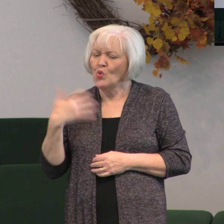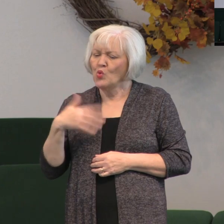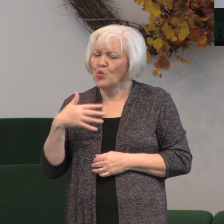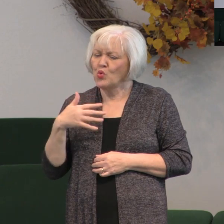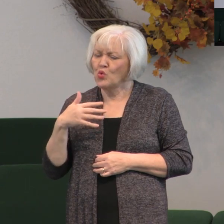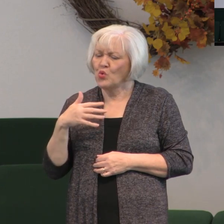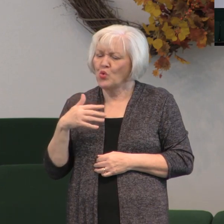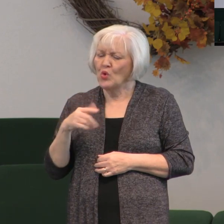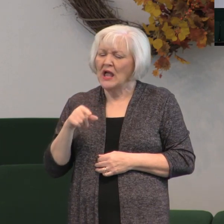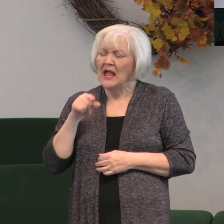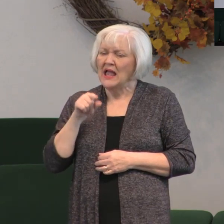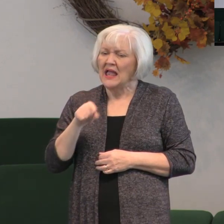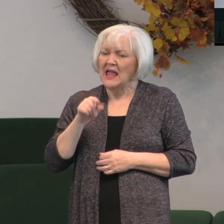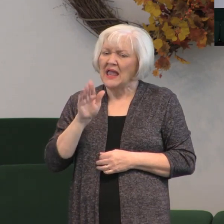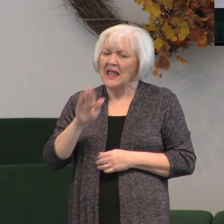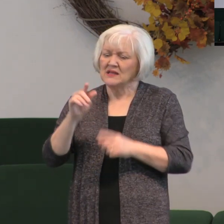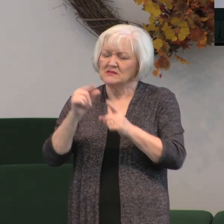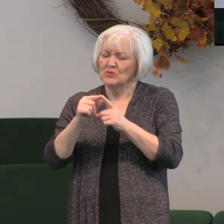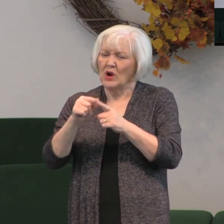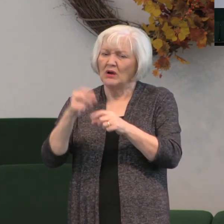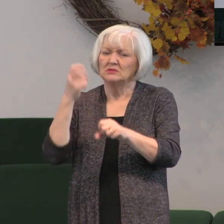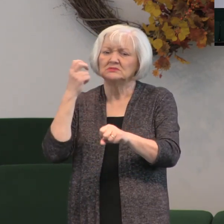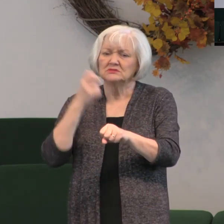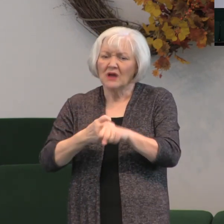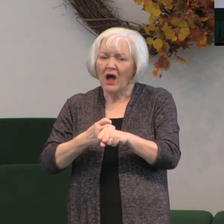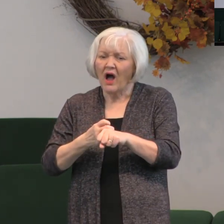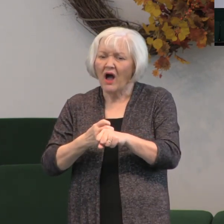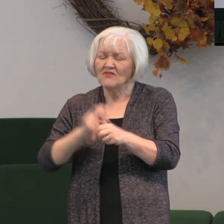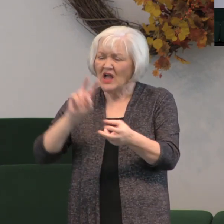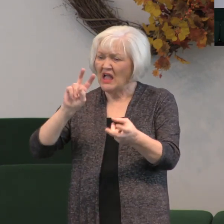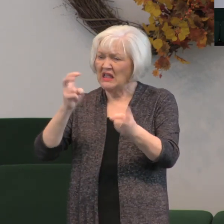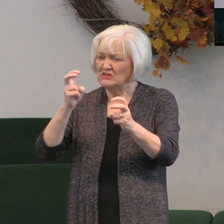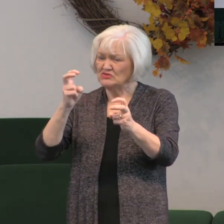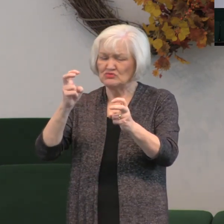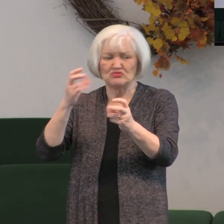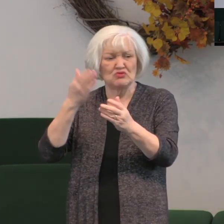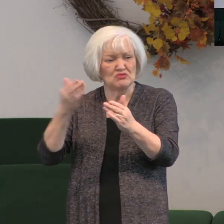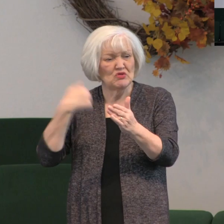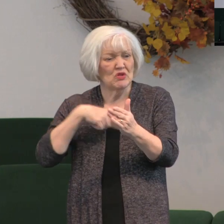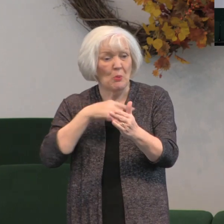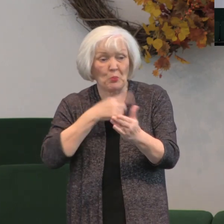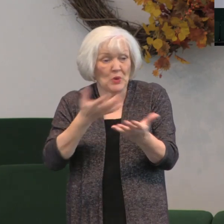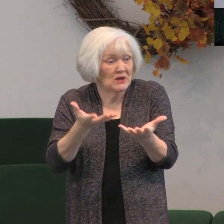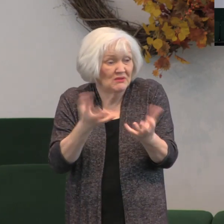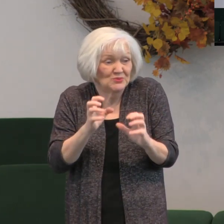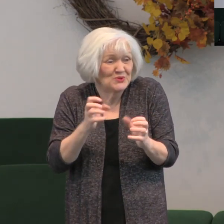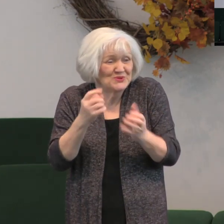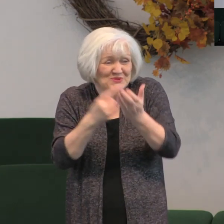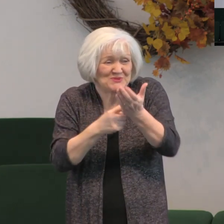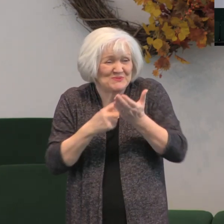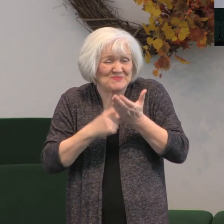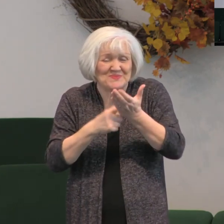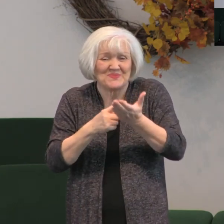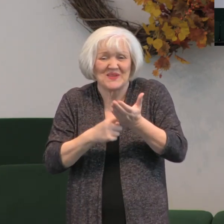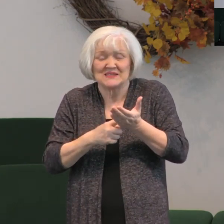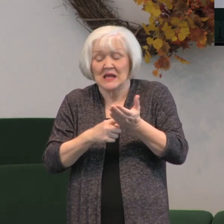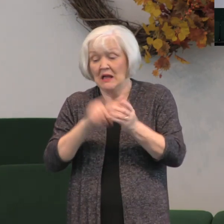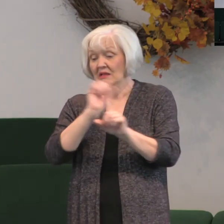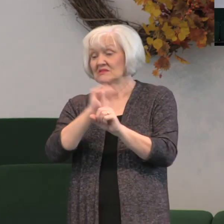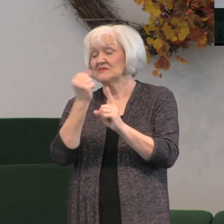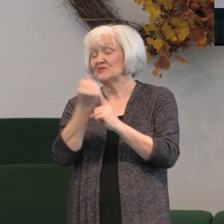addressed issues that are very much things that we don't want to talk about there was a